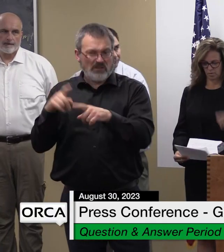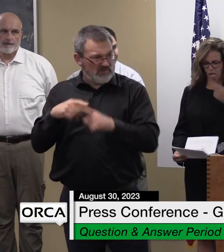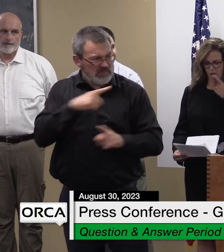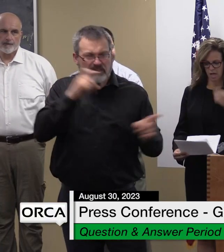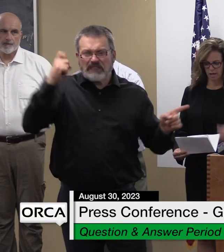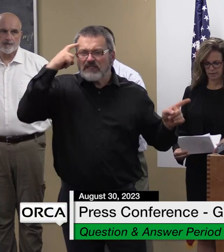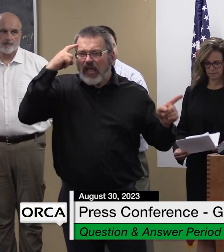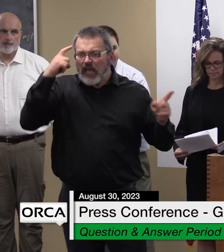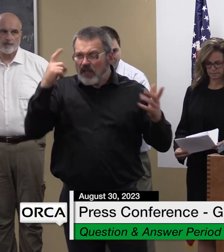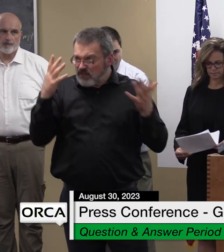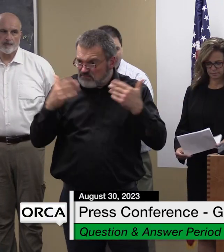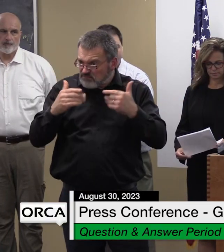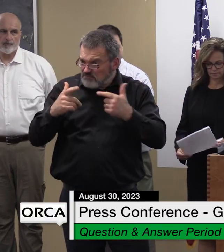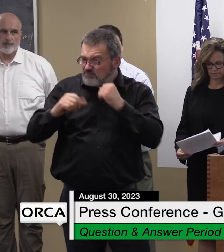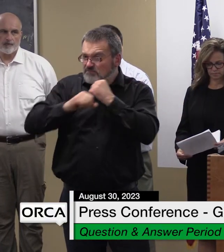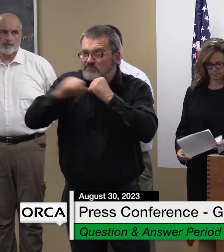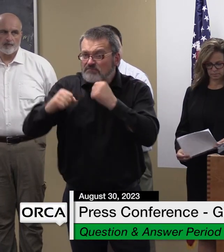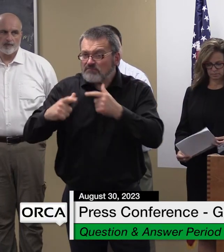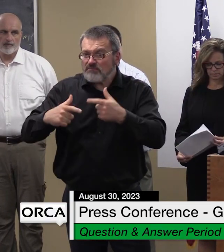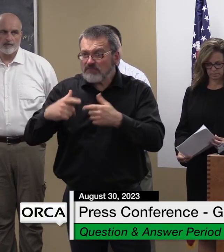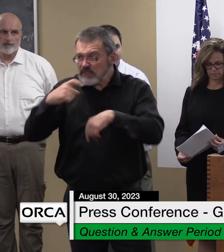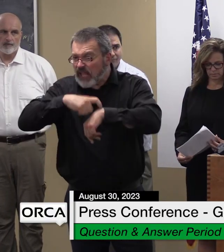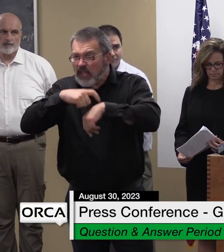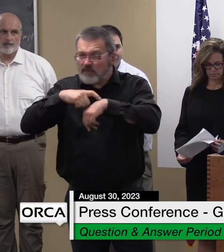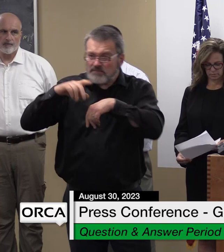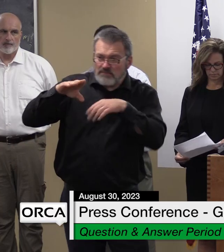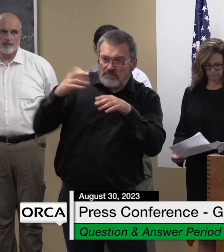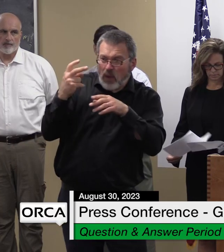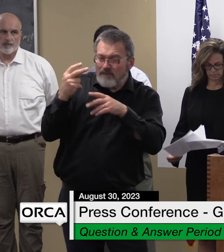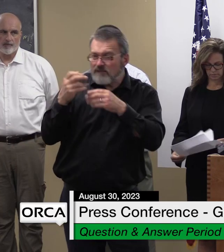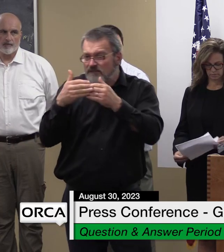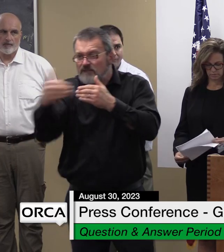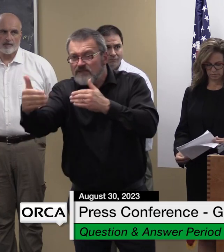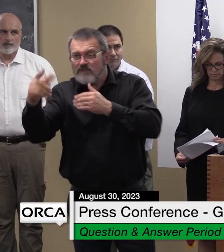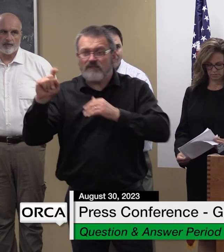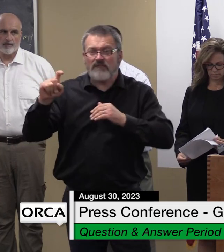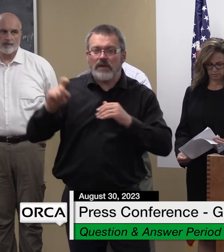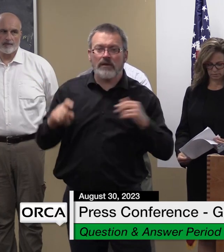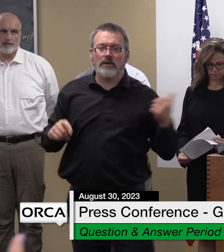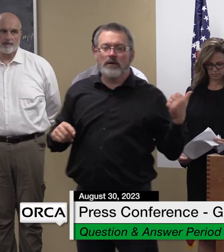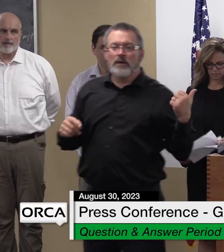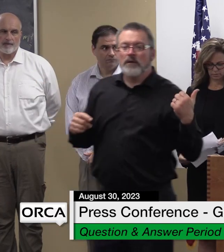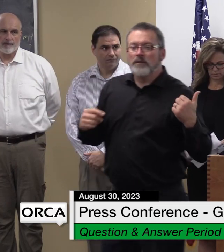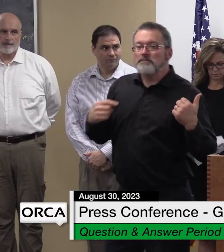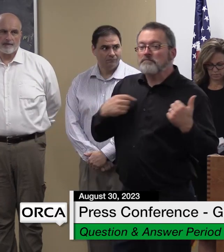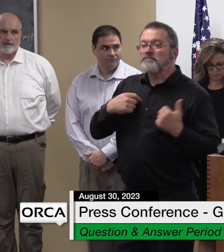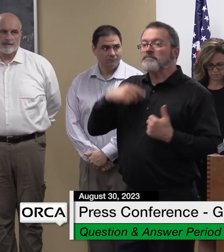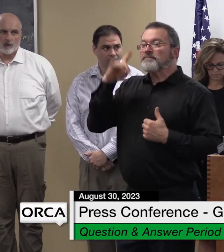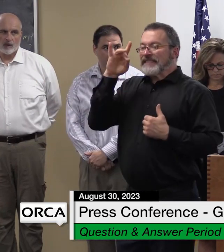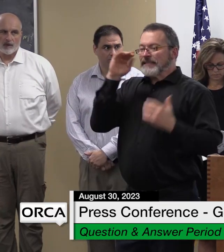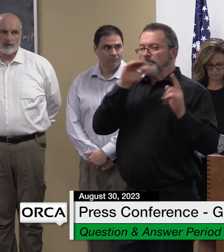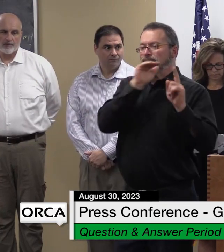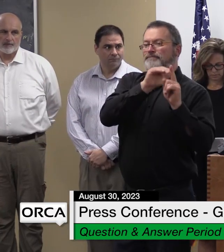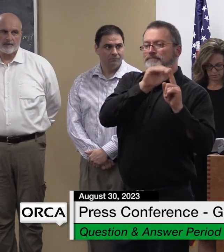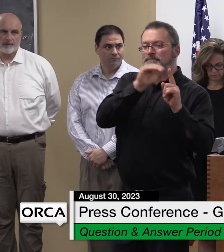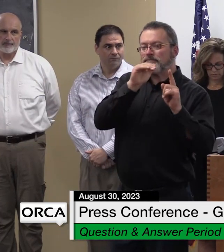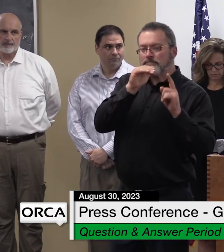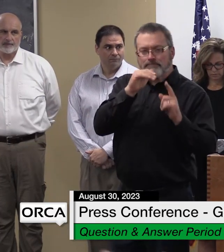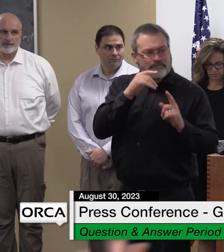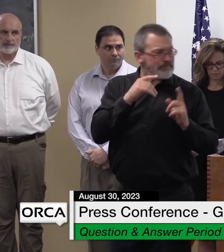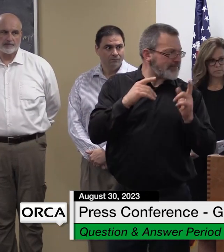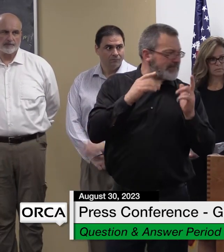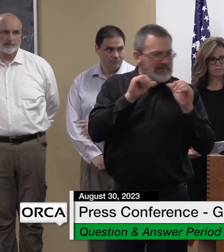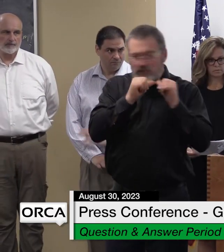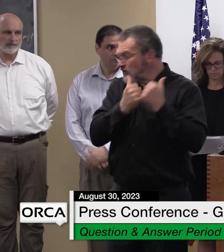those deadlines? We have a, we put out a request for a number of different changes.